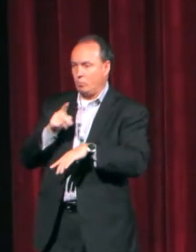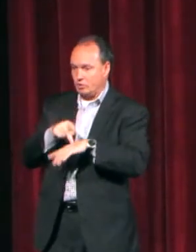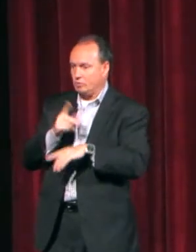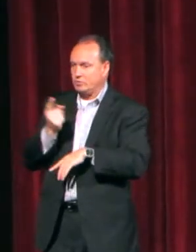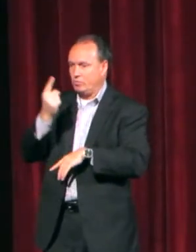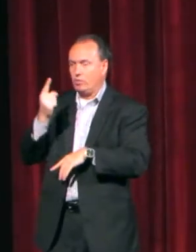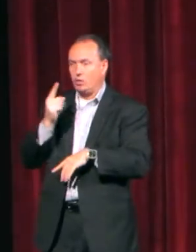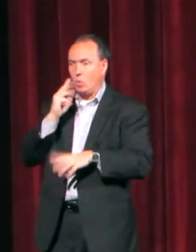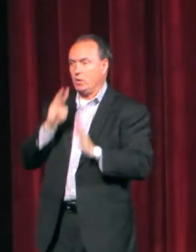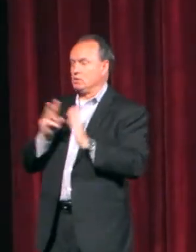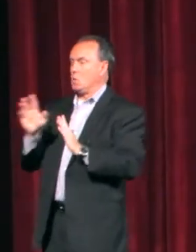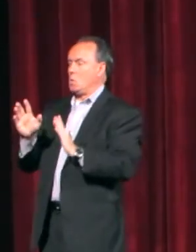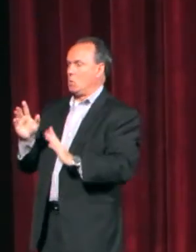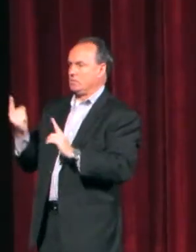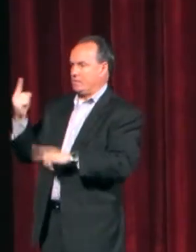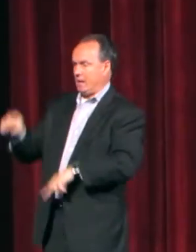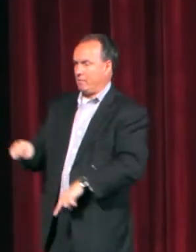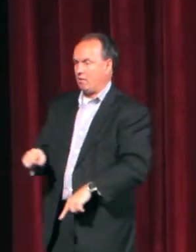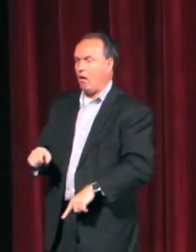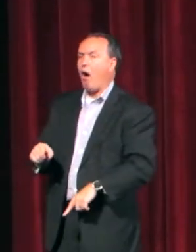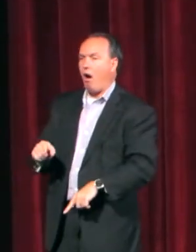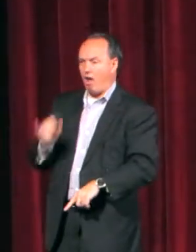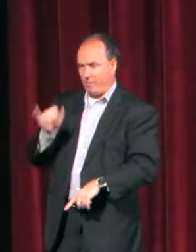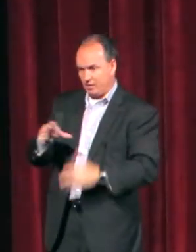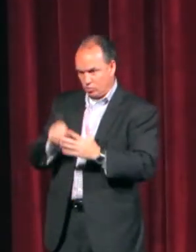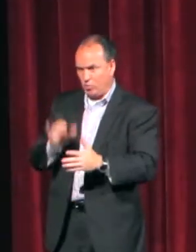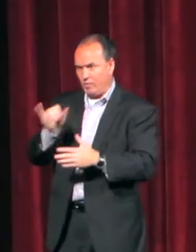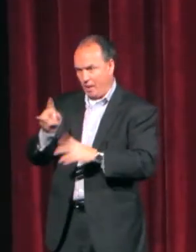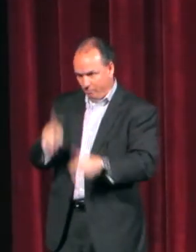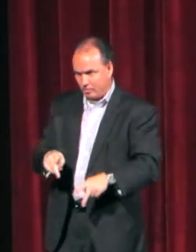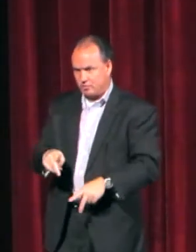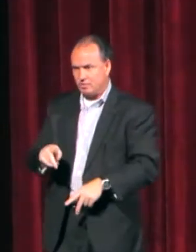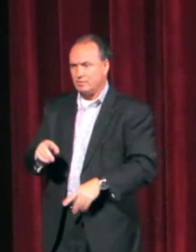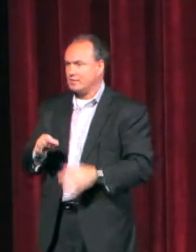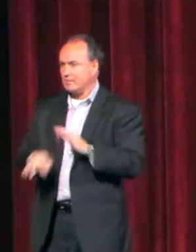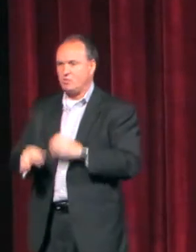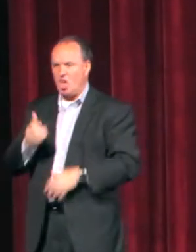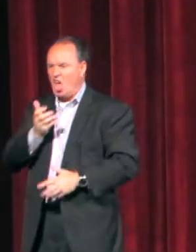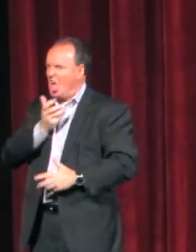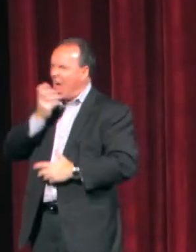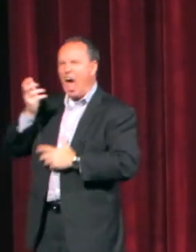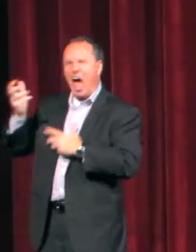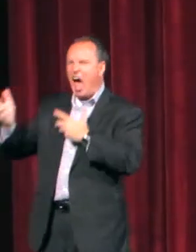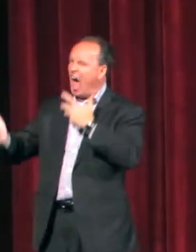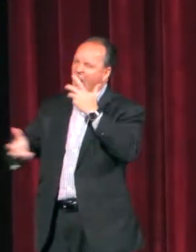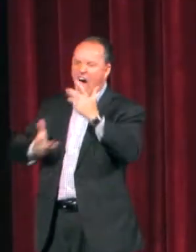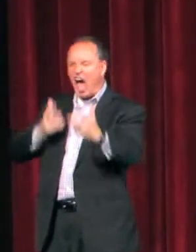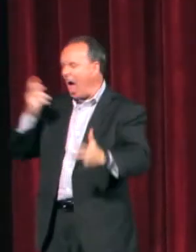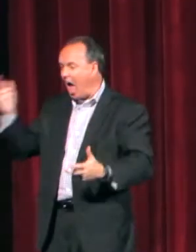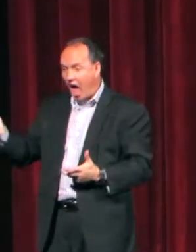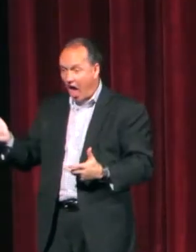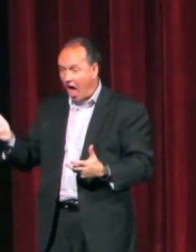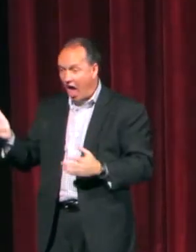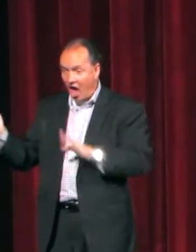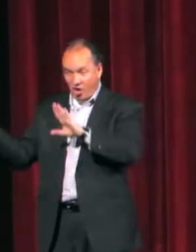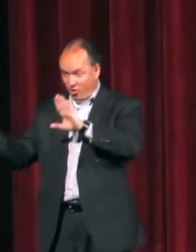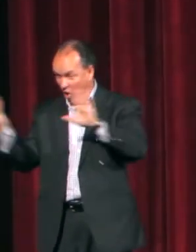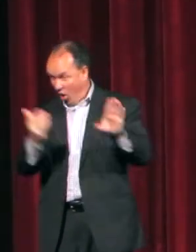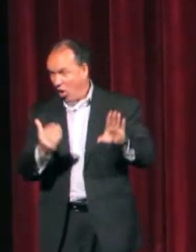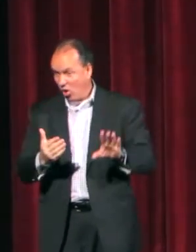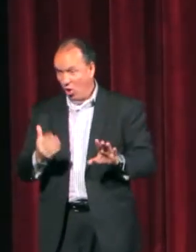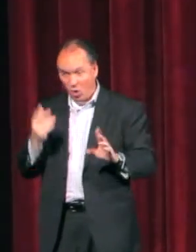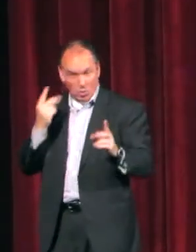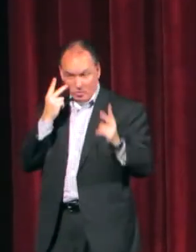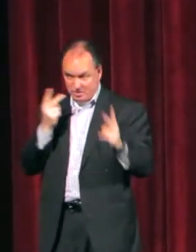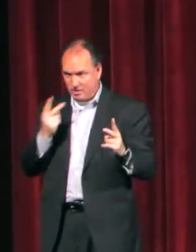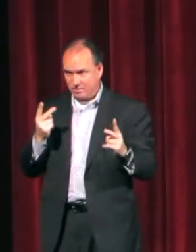student witnesses that something is going on, that student or that person simply yelling out down the hallway what he sees or